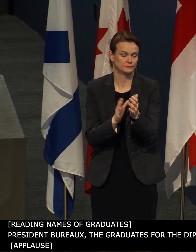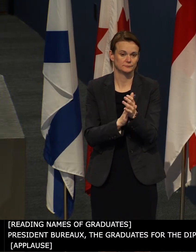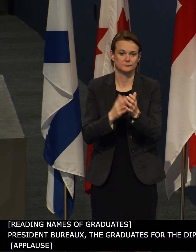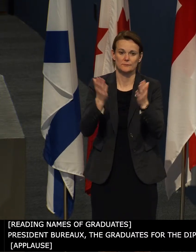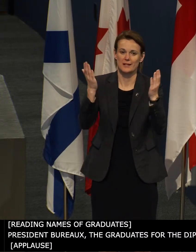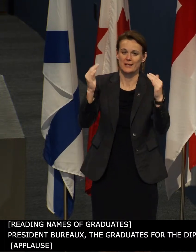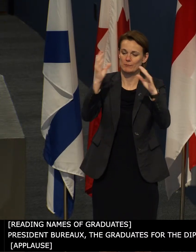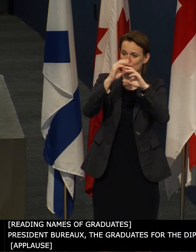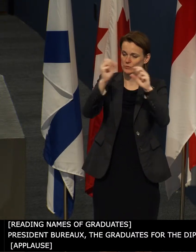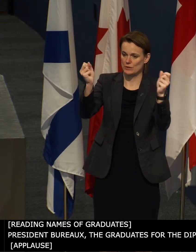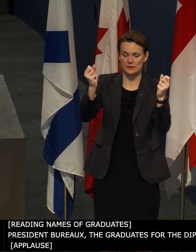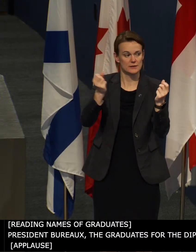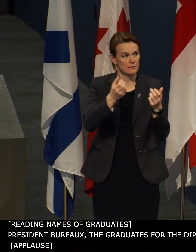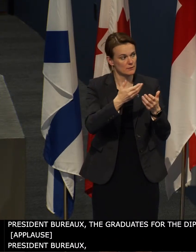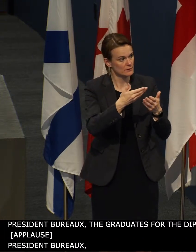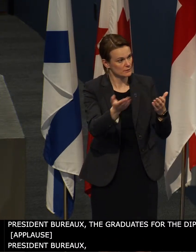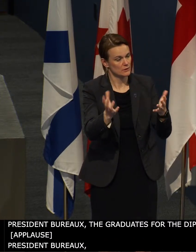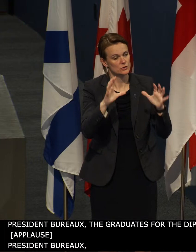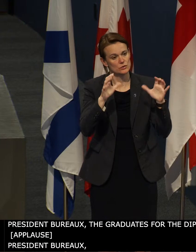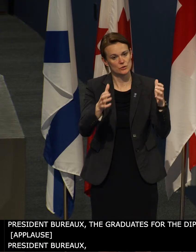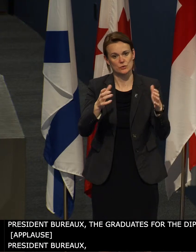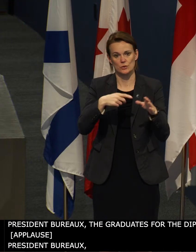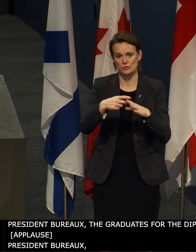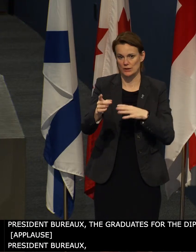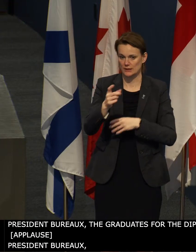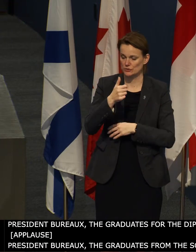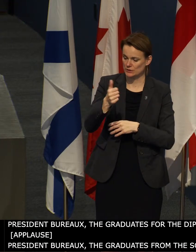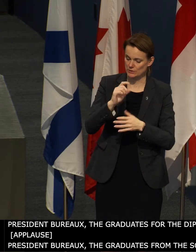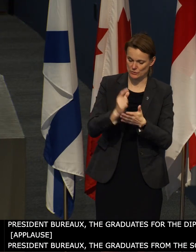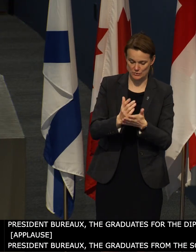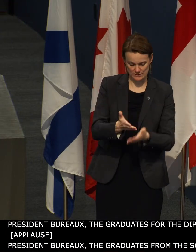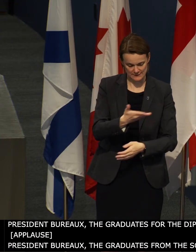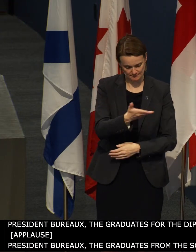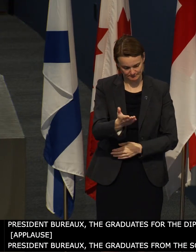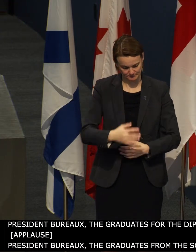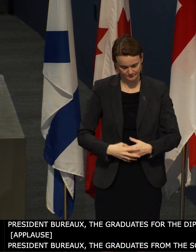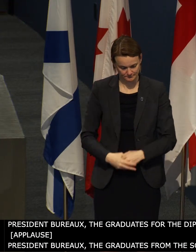President Bureau, the graduates from the School of Trades and Transportation.